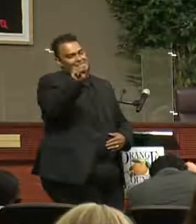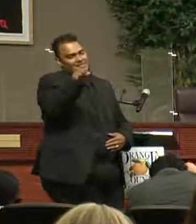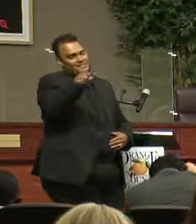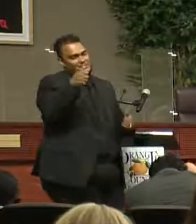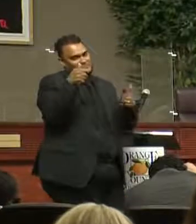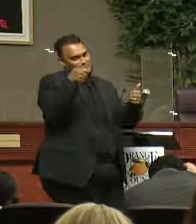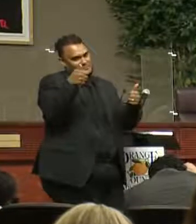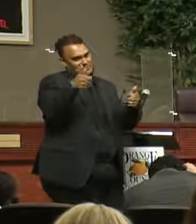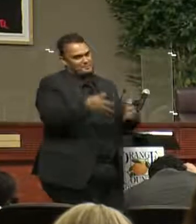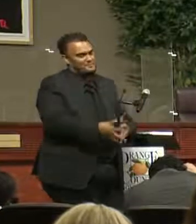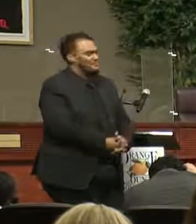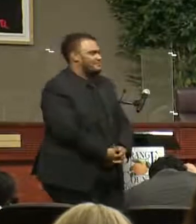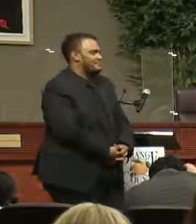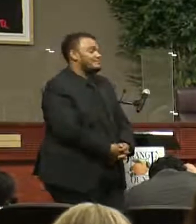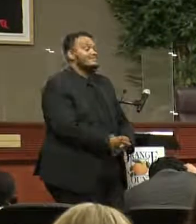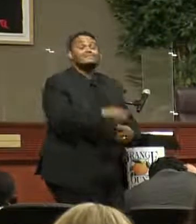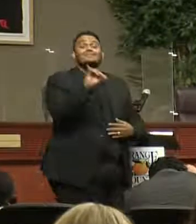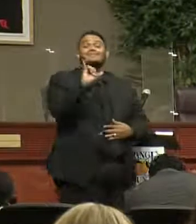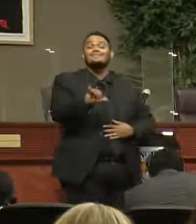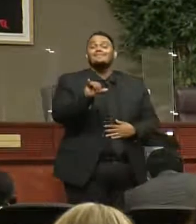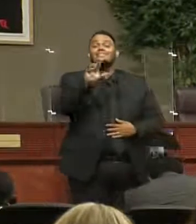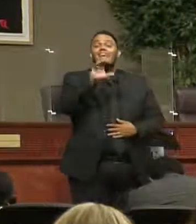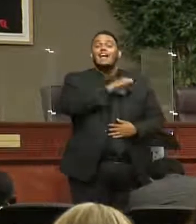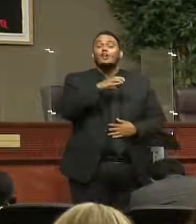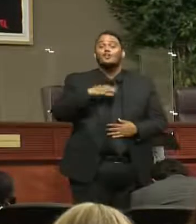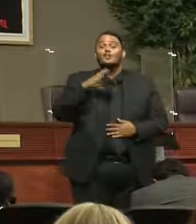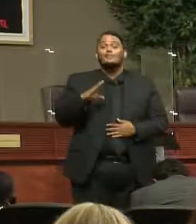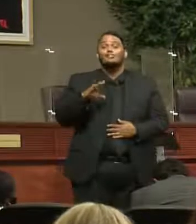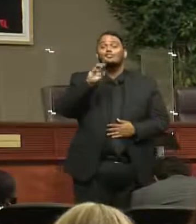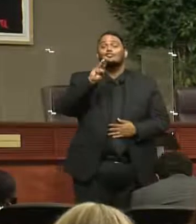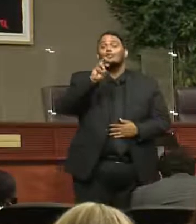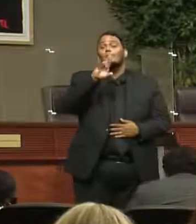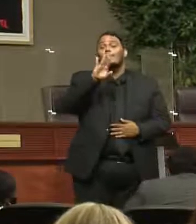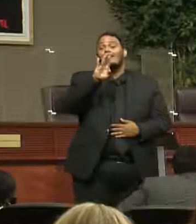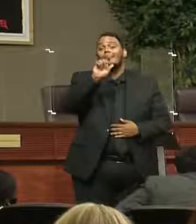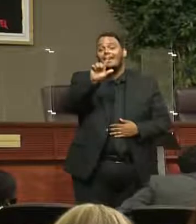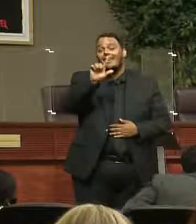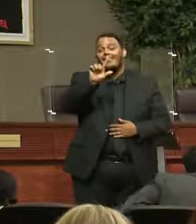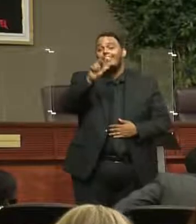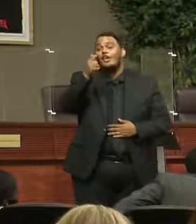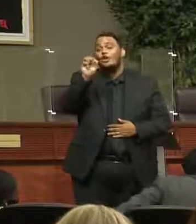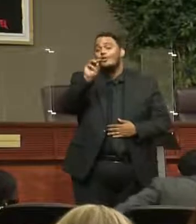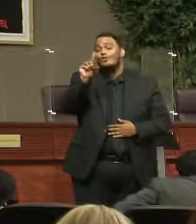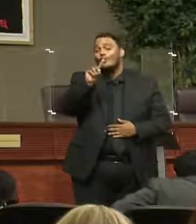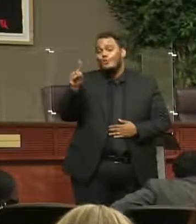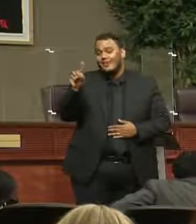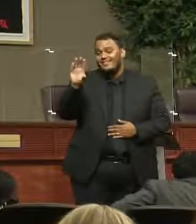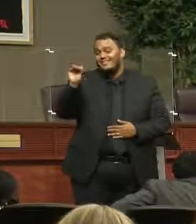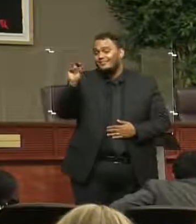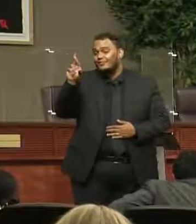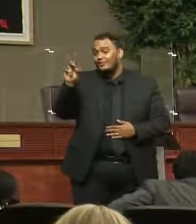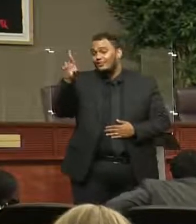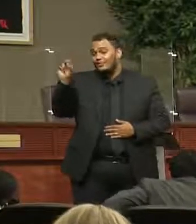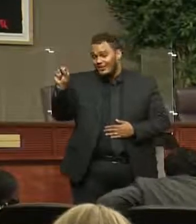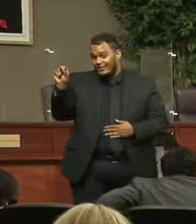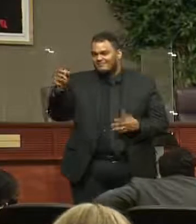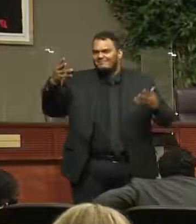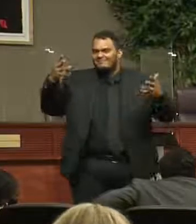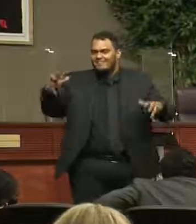So that was Commissioner Maribel Gomez Cordero. She was vaccinated by Dr. Thomas